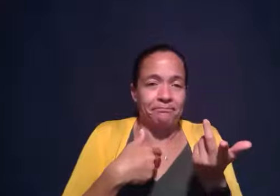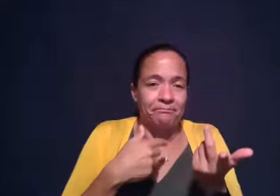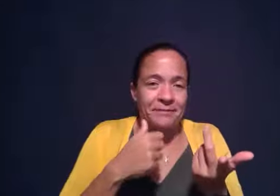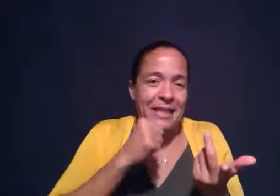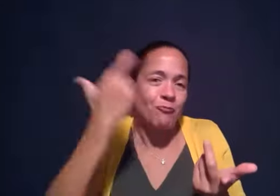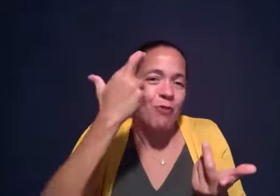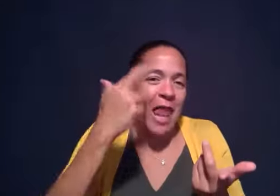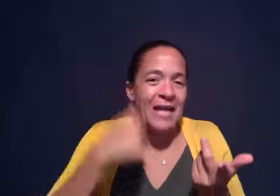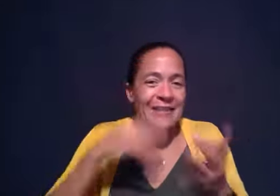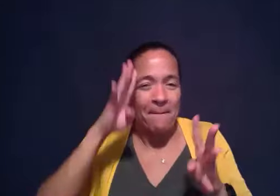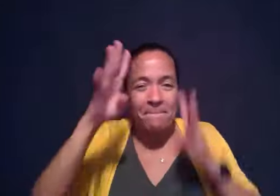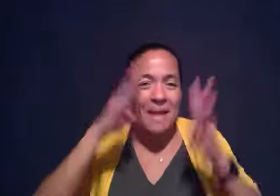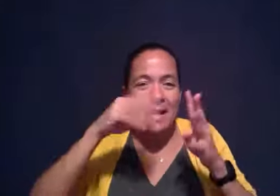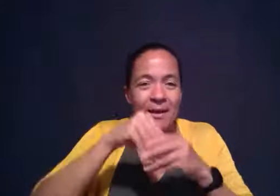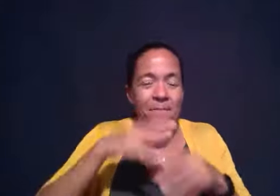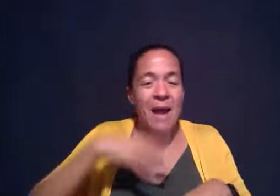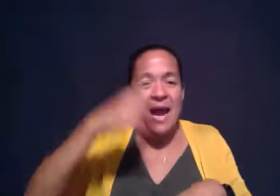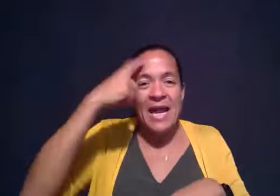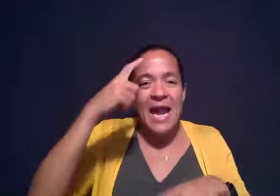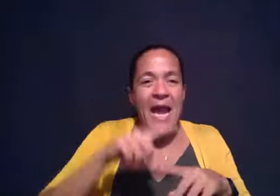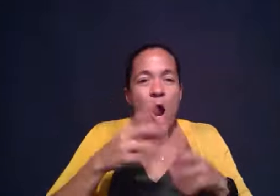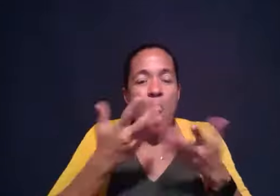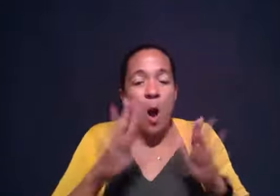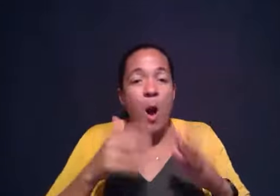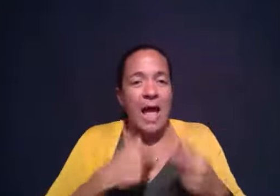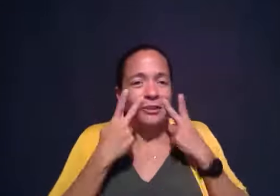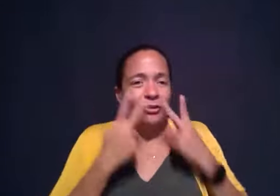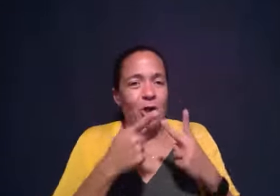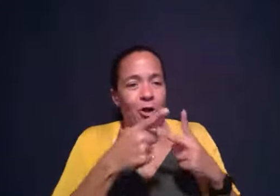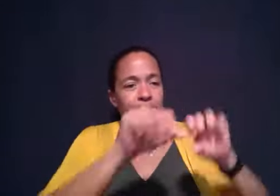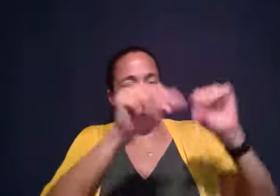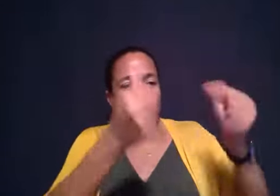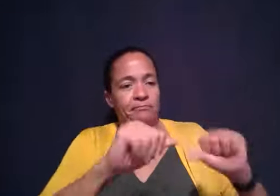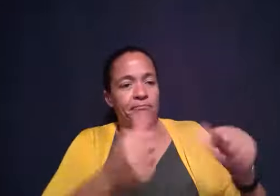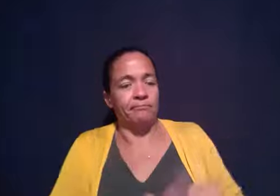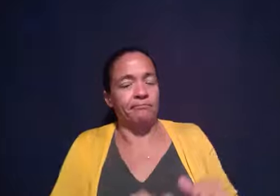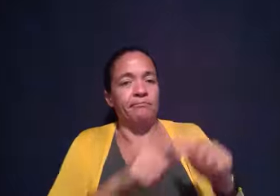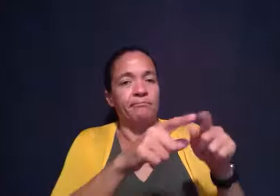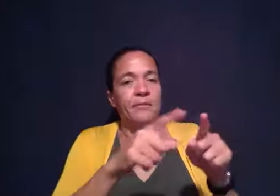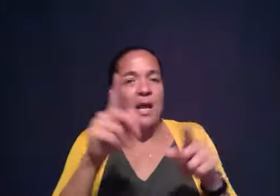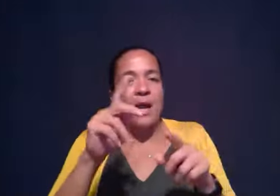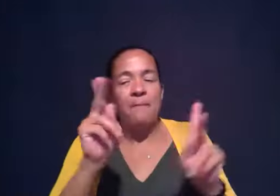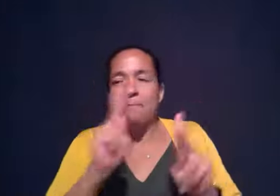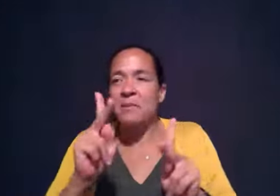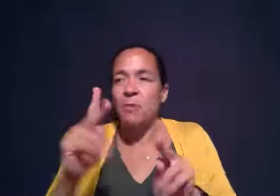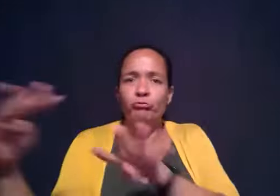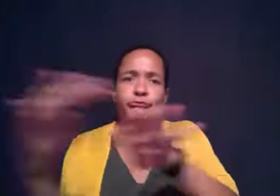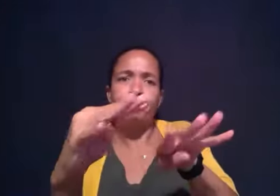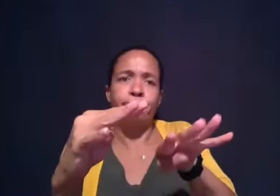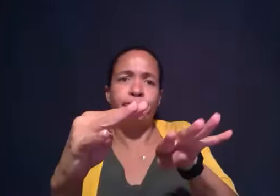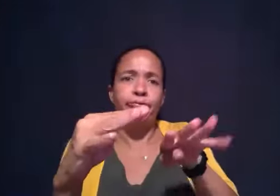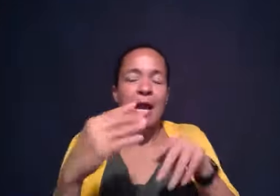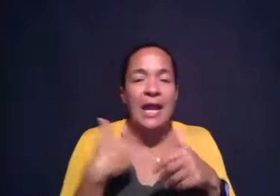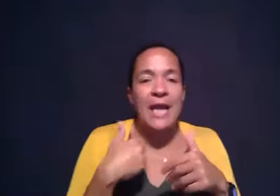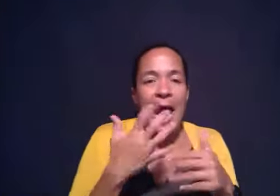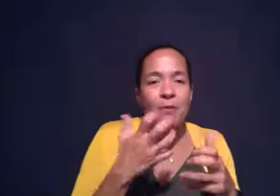But all I could see was that pretty blonde hair and that teeny tiny waist. And I want to beat Susie at drinking.